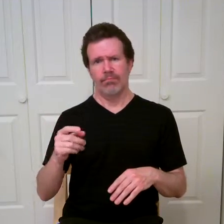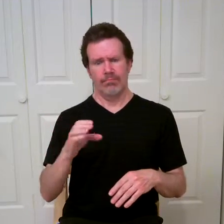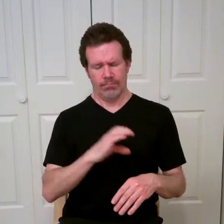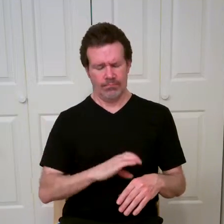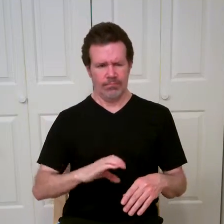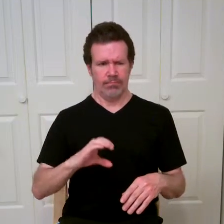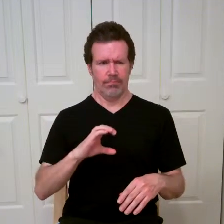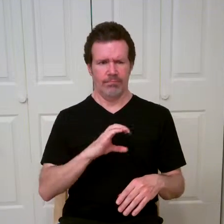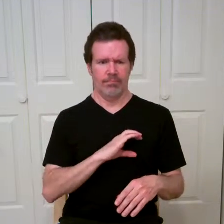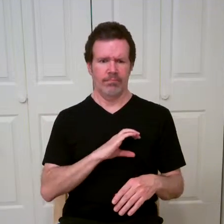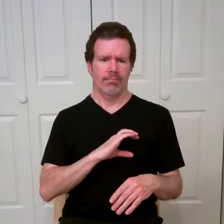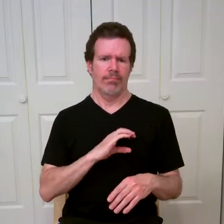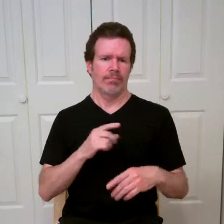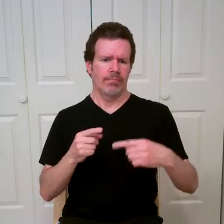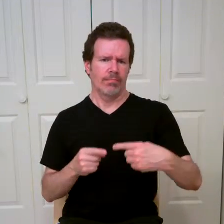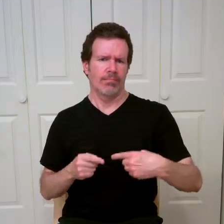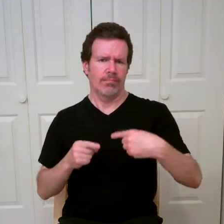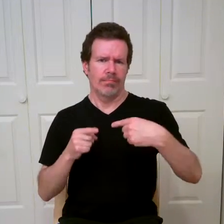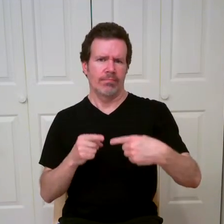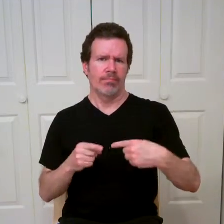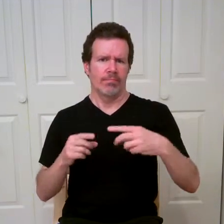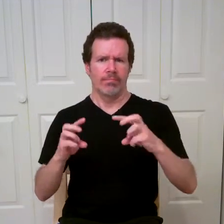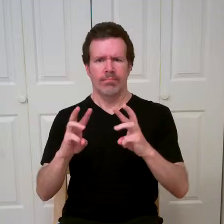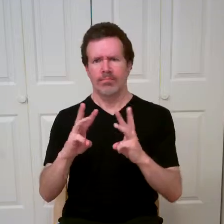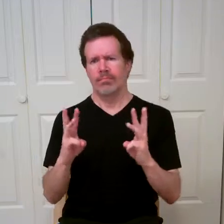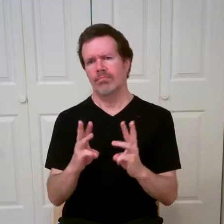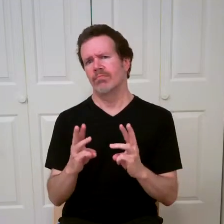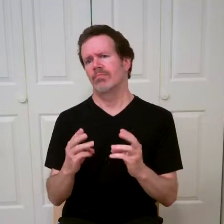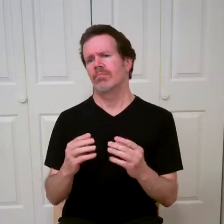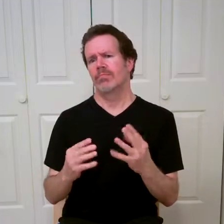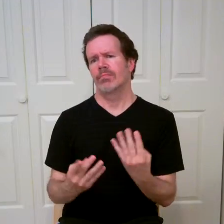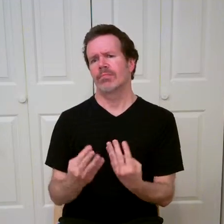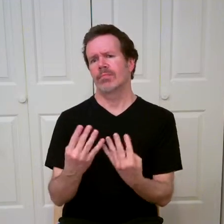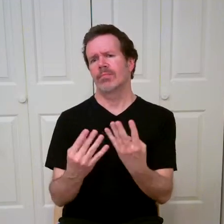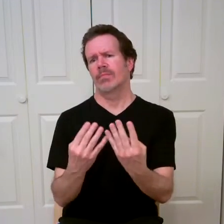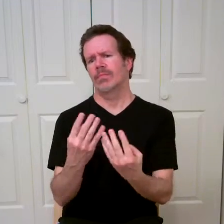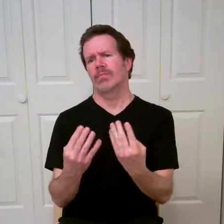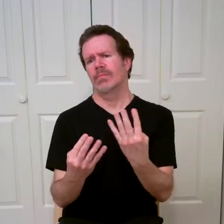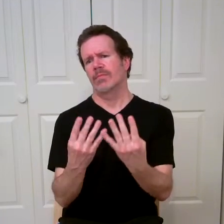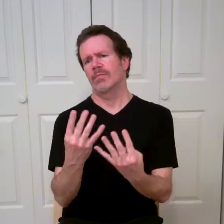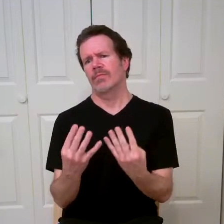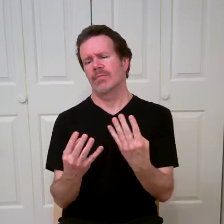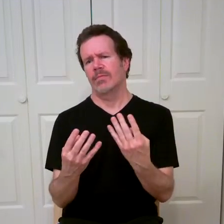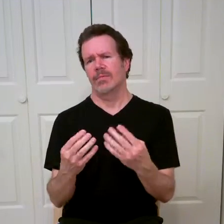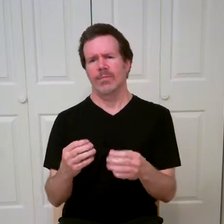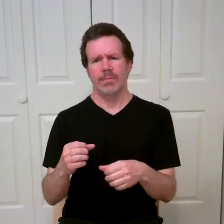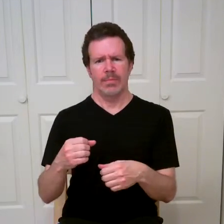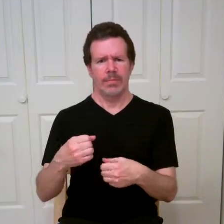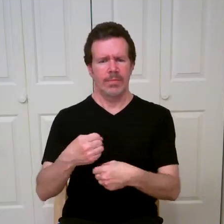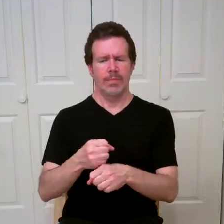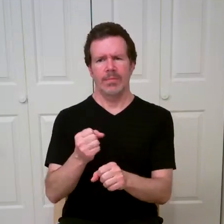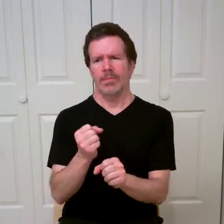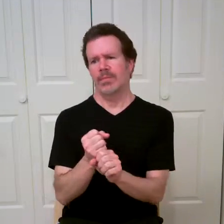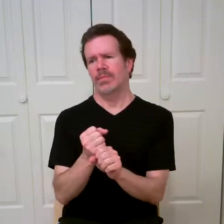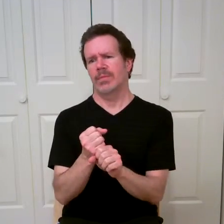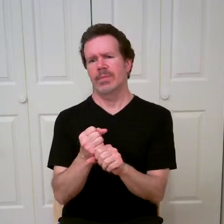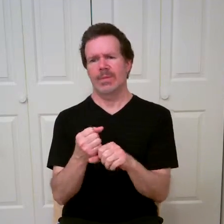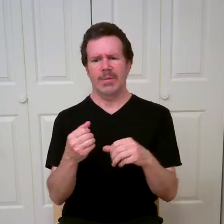other activities to survive in the wilderness. He encounters a moose and a tornado during his